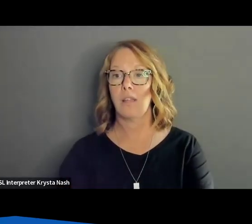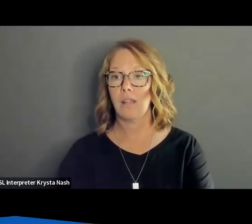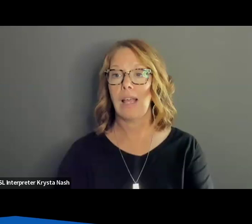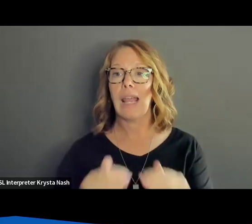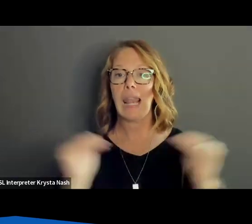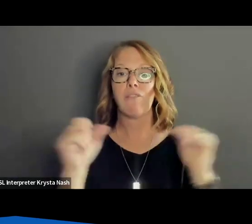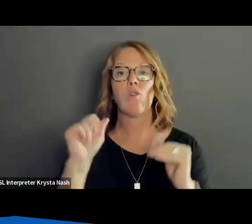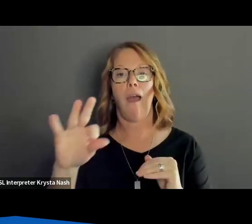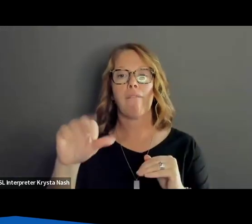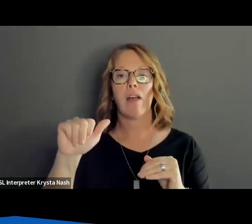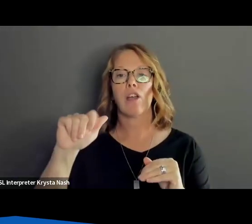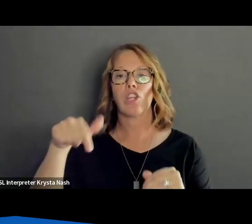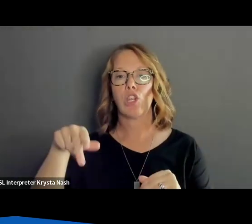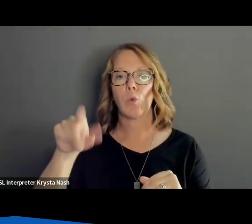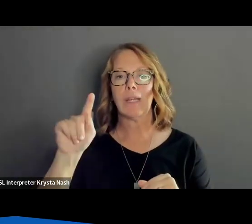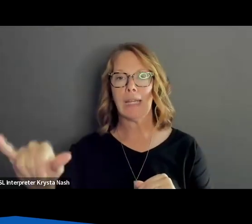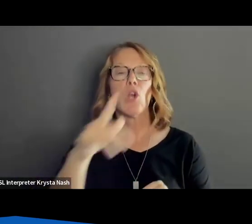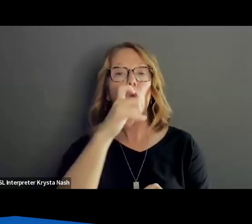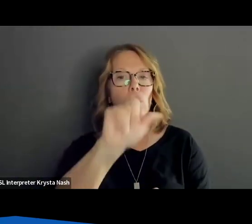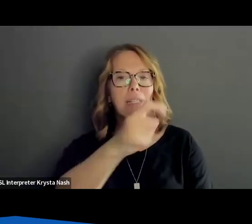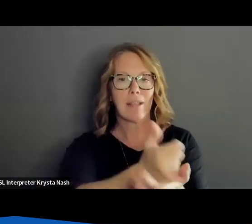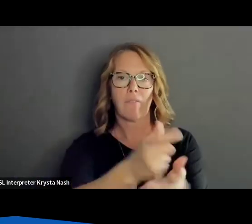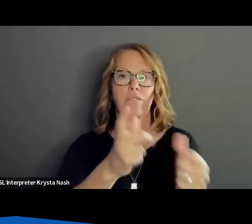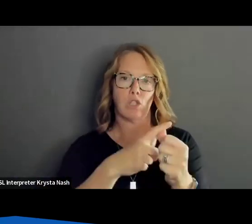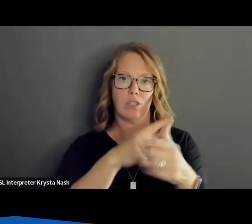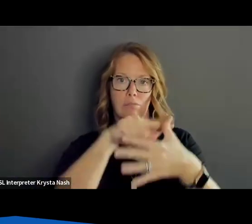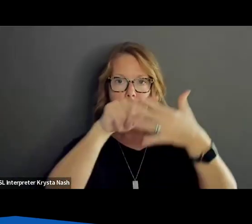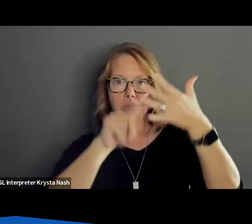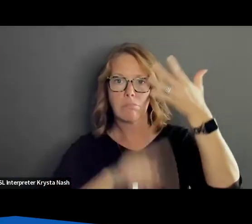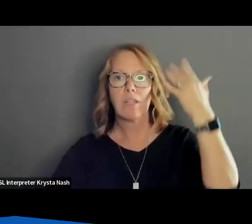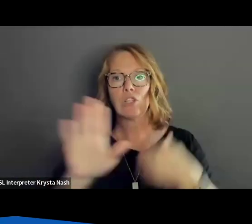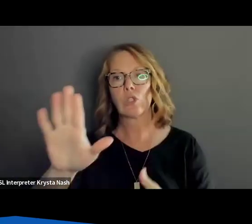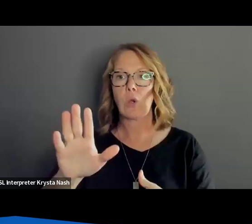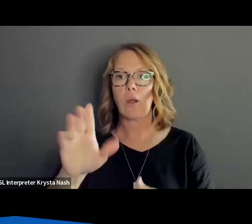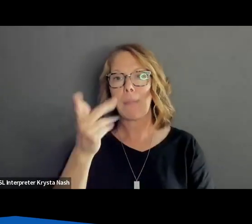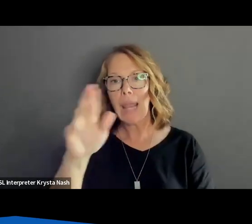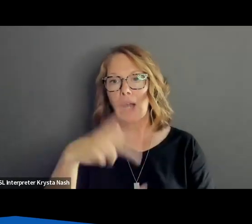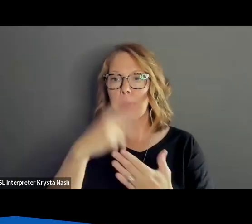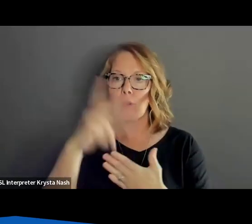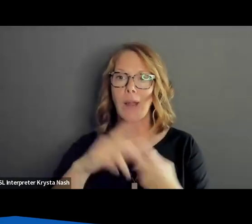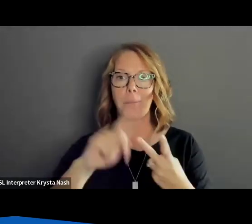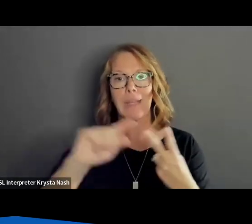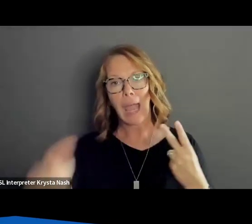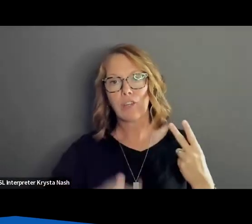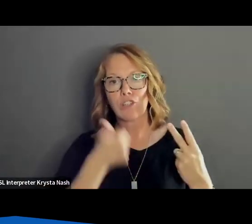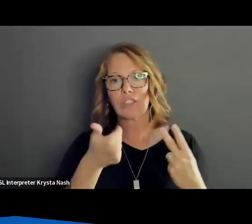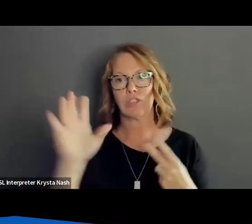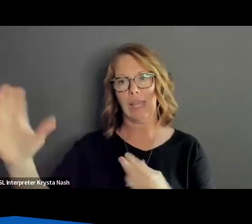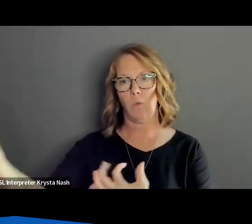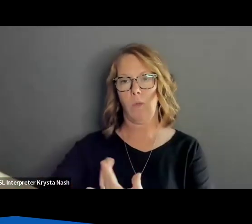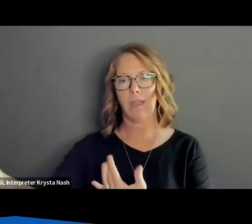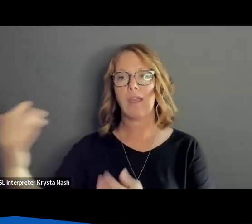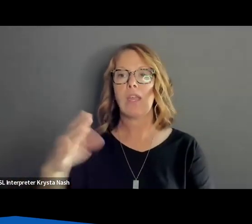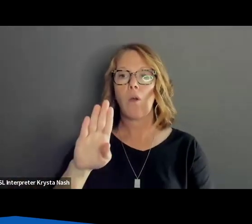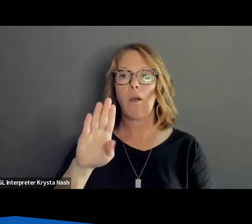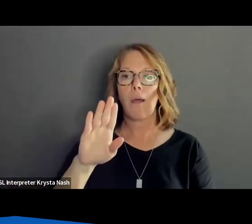level of acuity. So who needs help first? So your bladder program, your catheterization, all that can wait. Your bowel program,